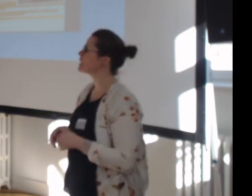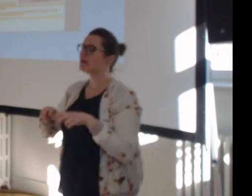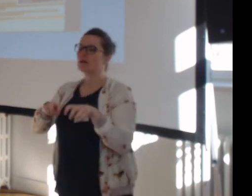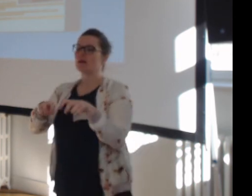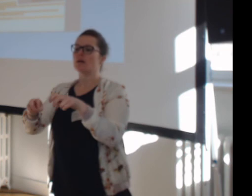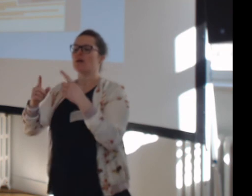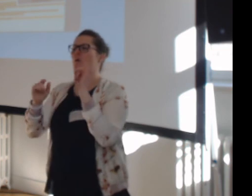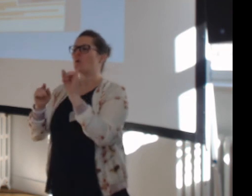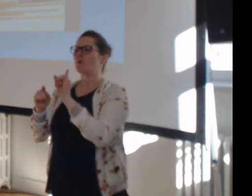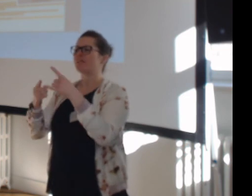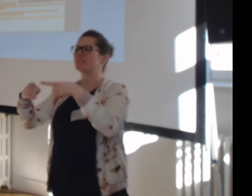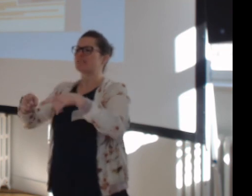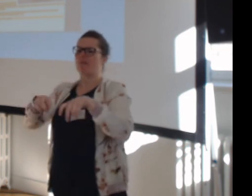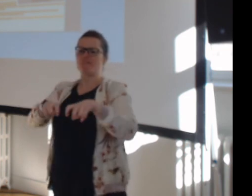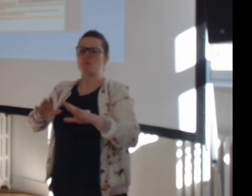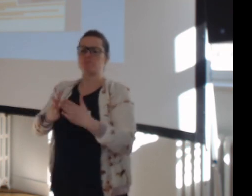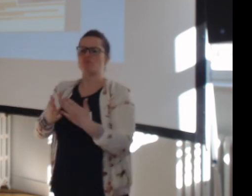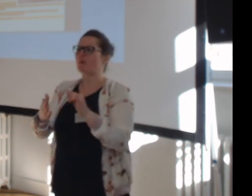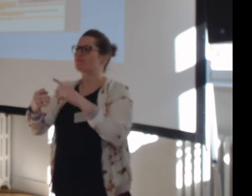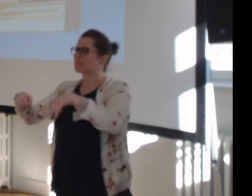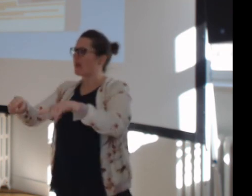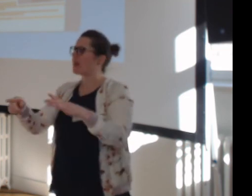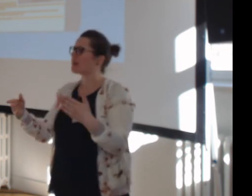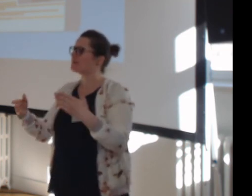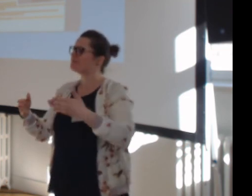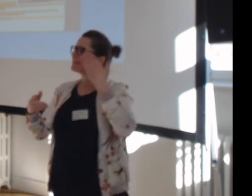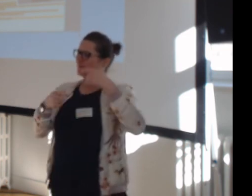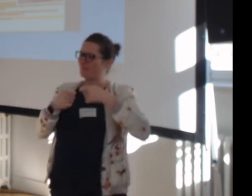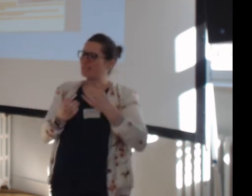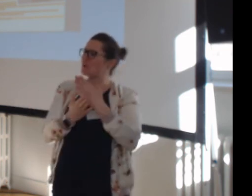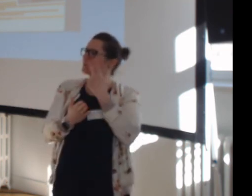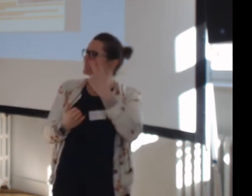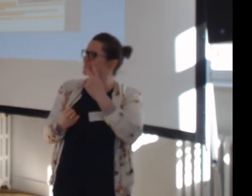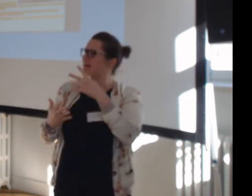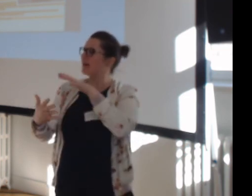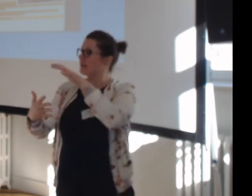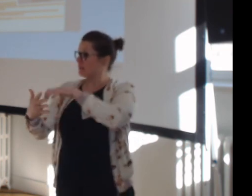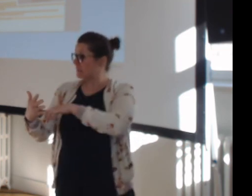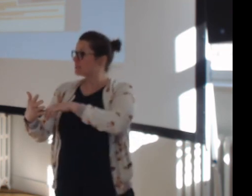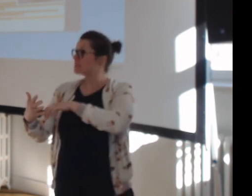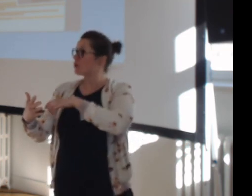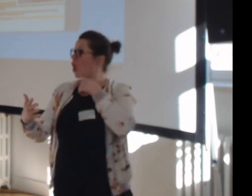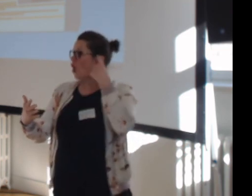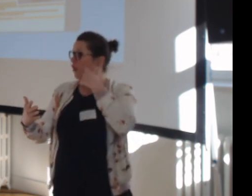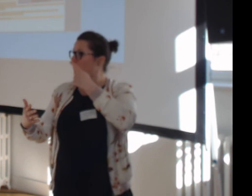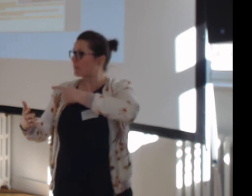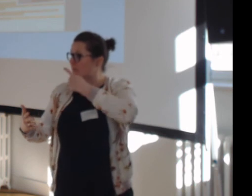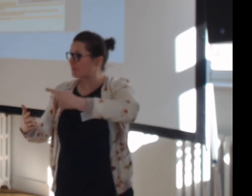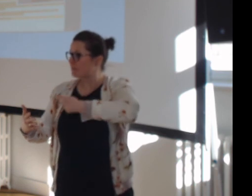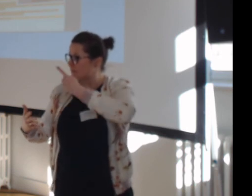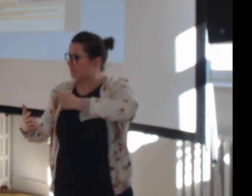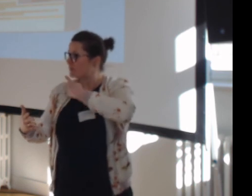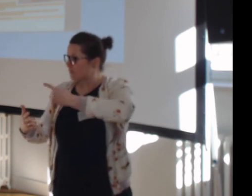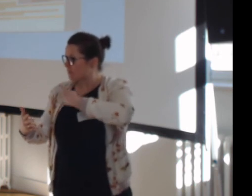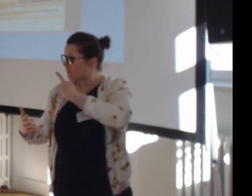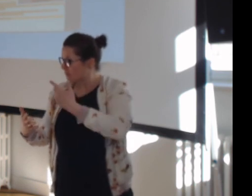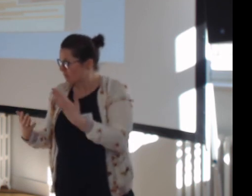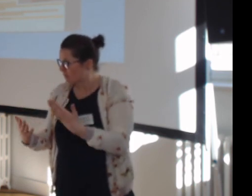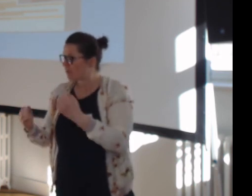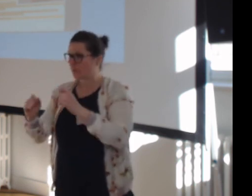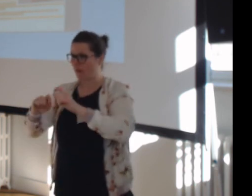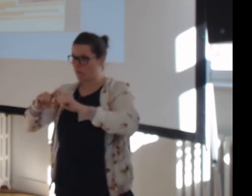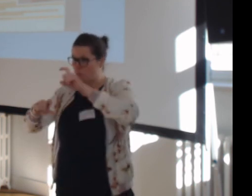books is, as maybe you saw at the beginning, the text can be read using the synthesizer. It can be